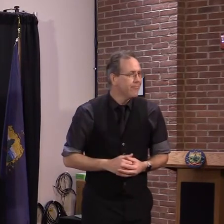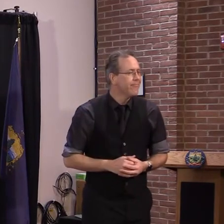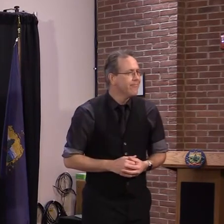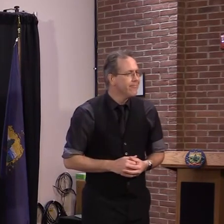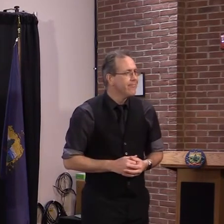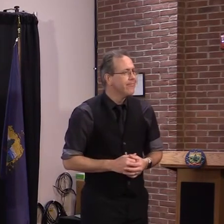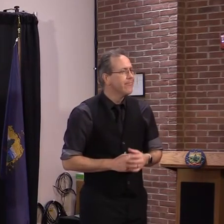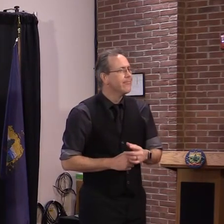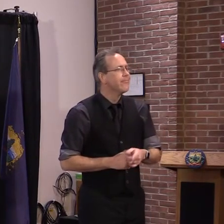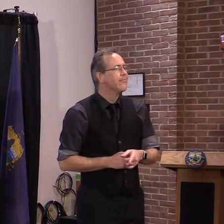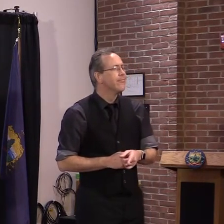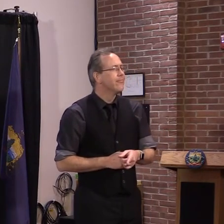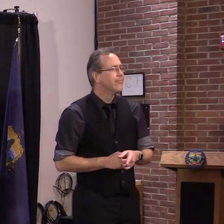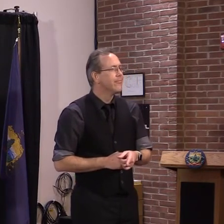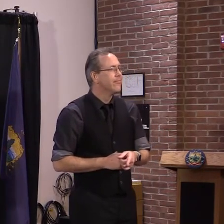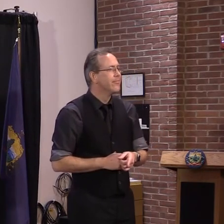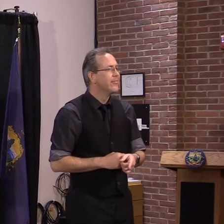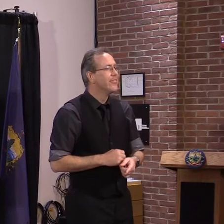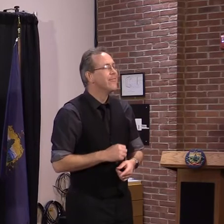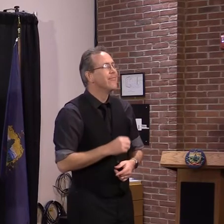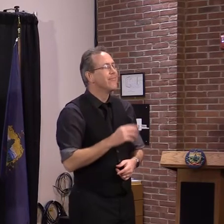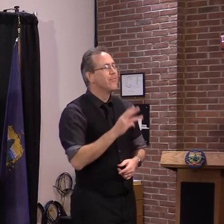Lisa, the Waterbury Roundabout.